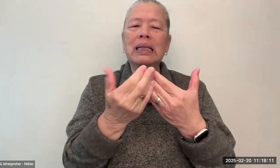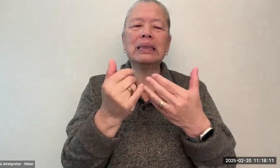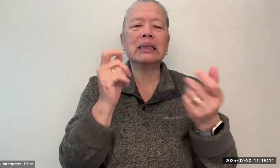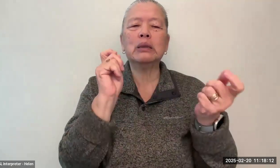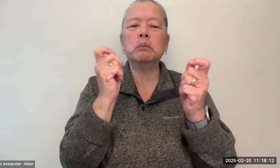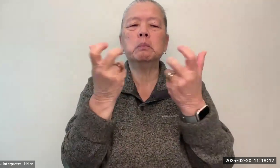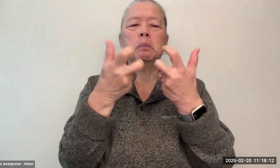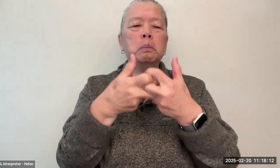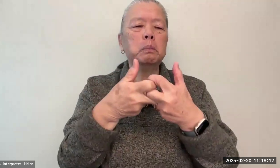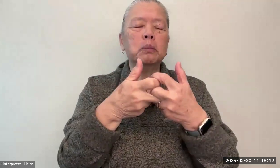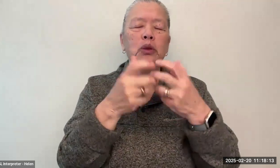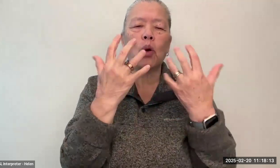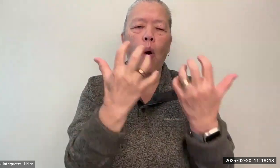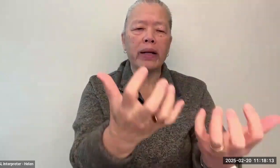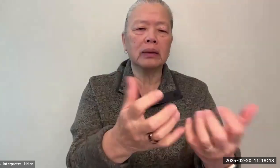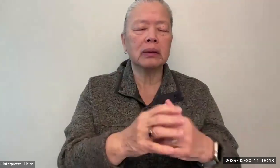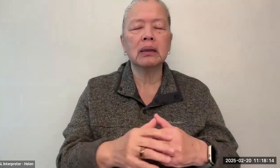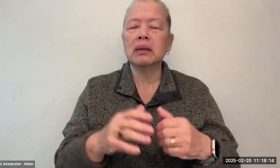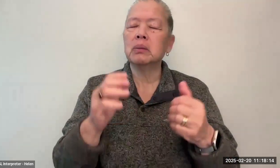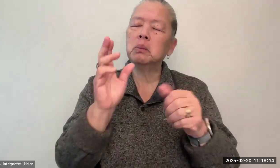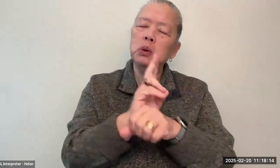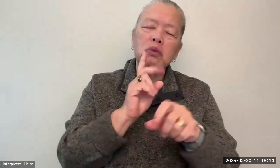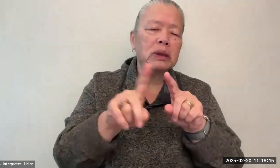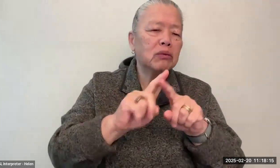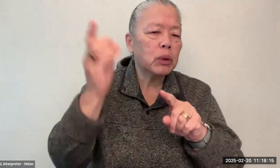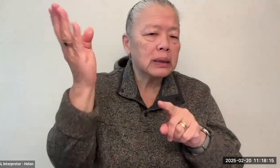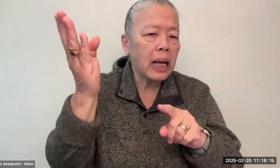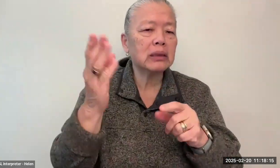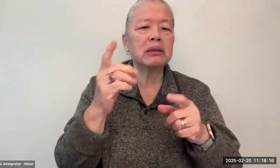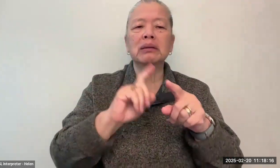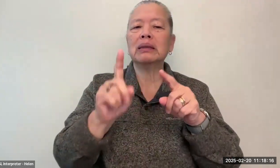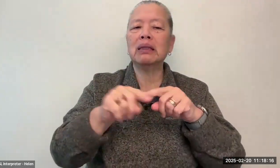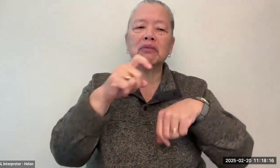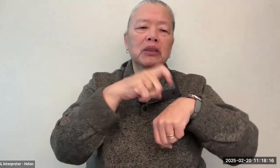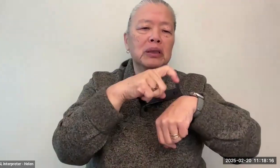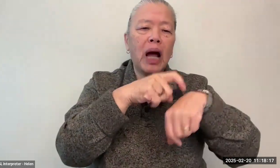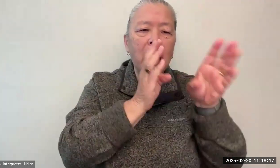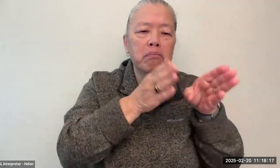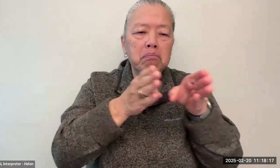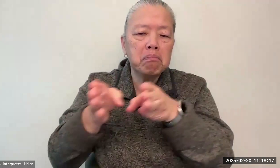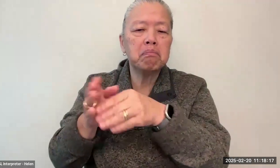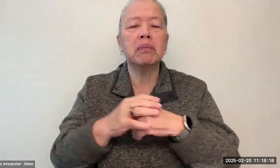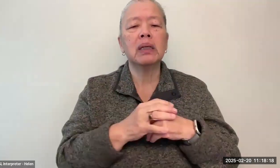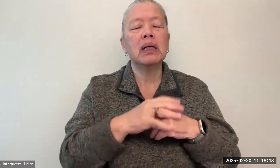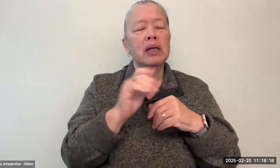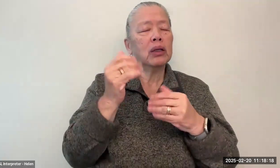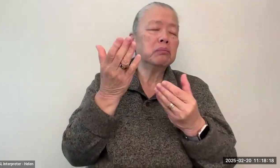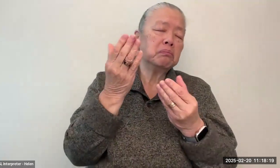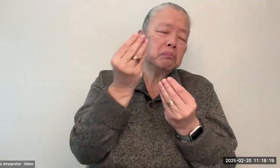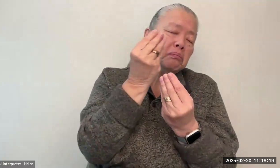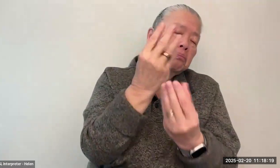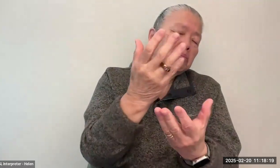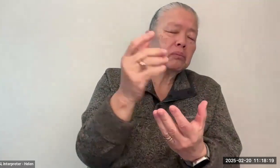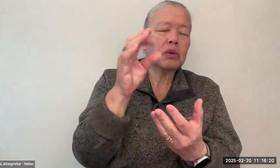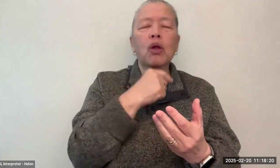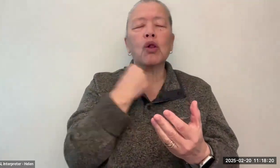audiences, presentation formats, and time constraints. Whether you're a district superintendent presenting it to the clergy in your area or a pastor